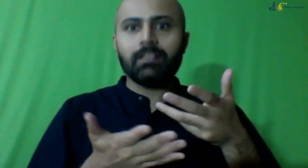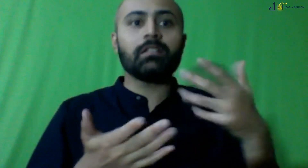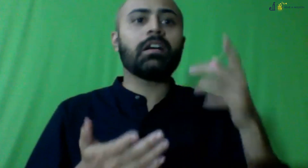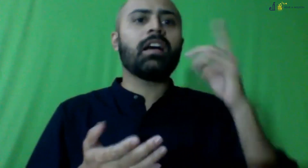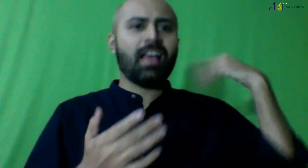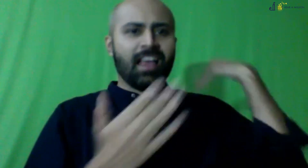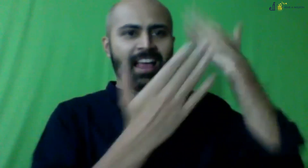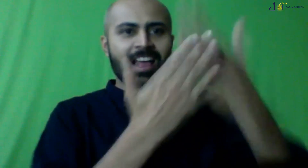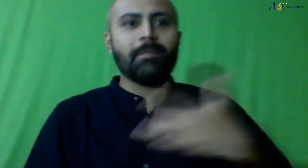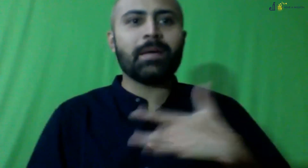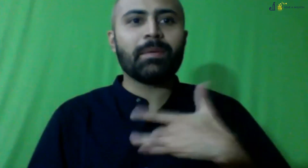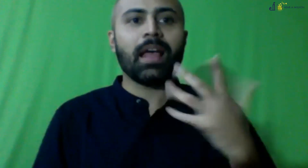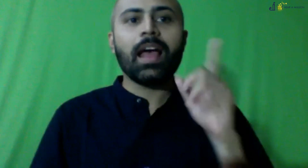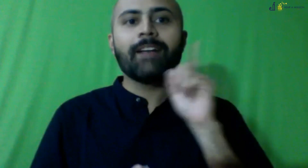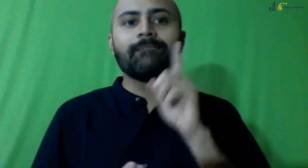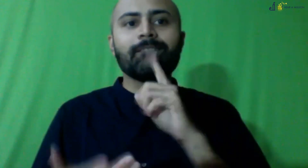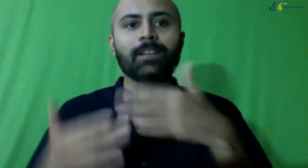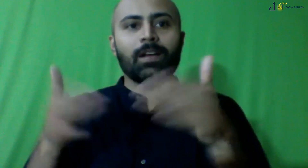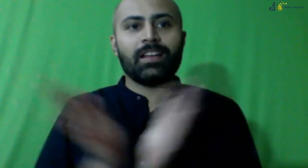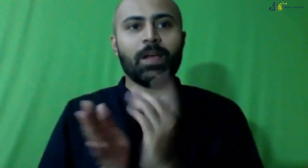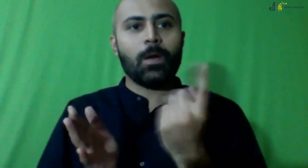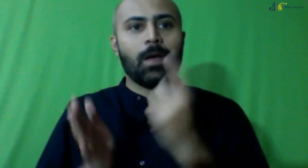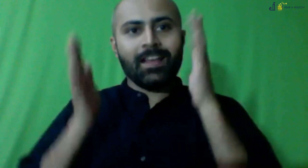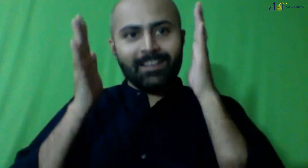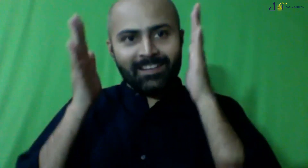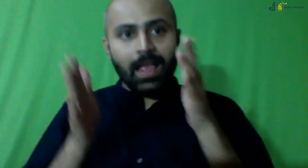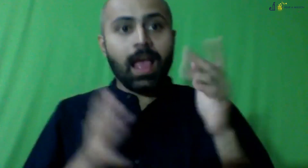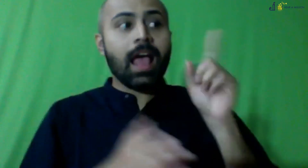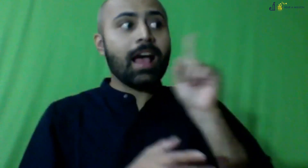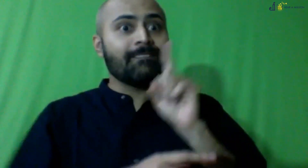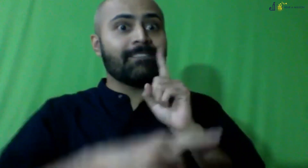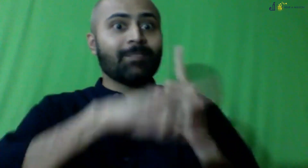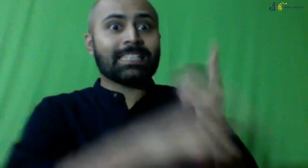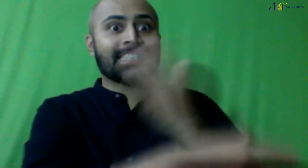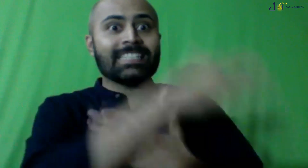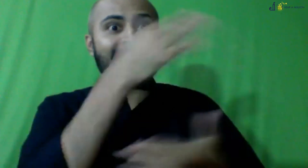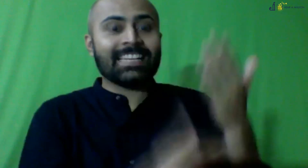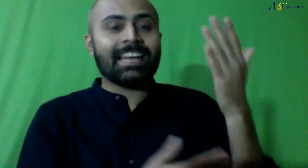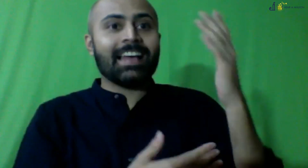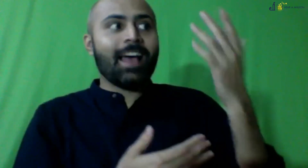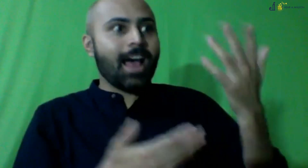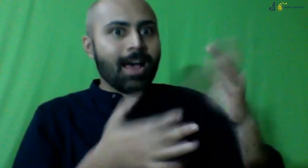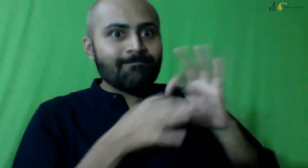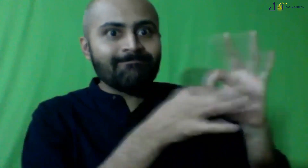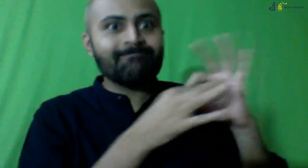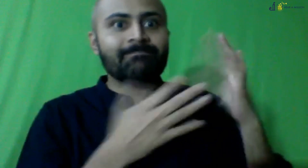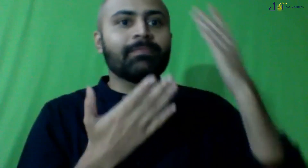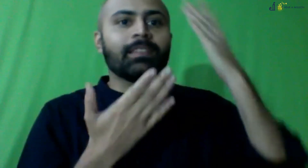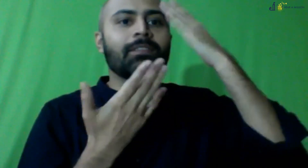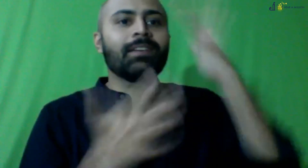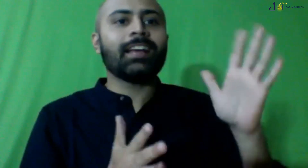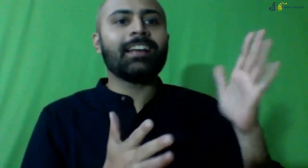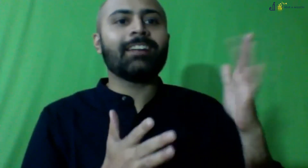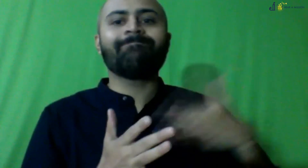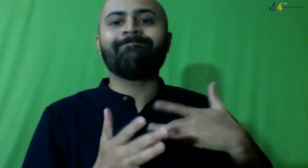So today we are going to discuss on the things. So we are focusing on the deaf people from long time,